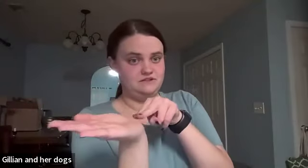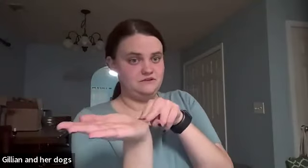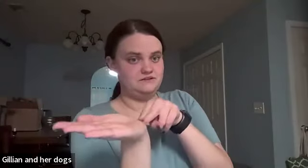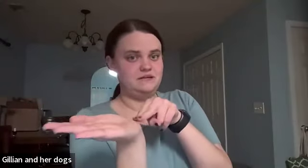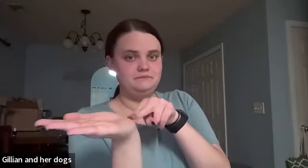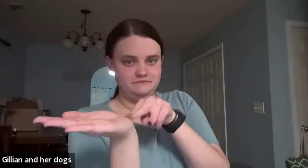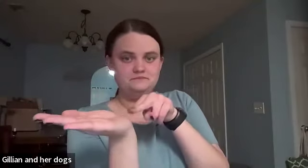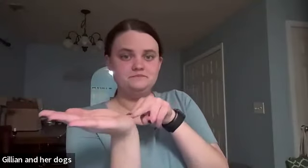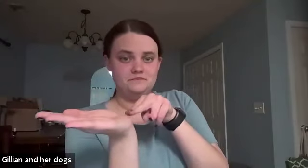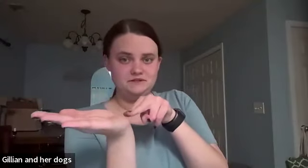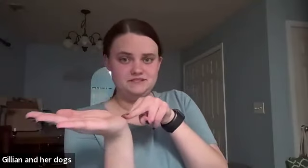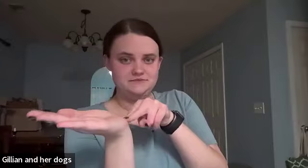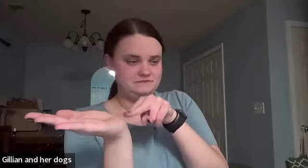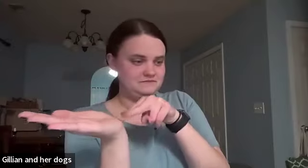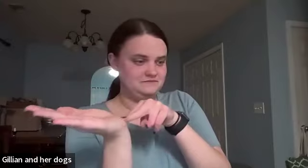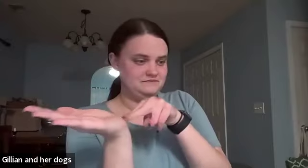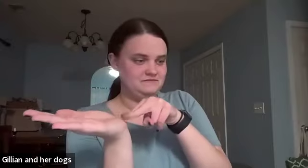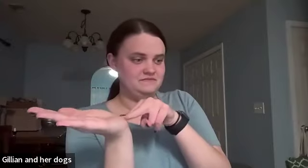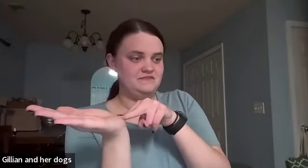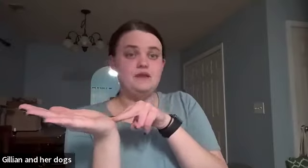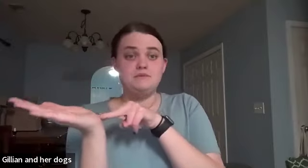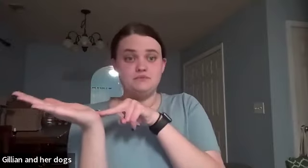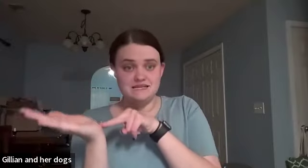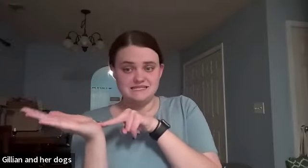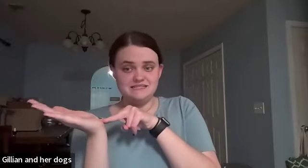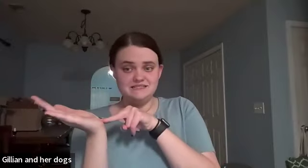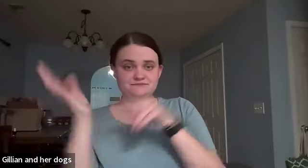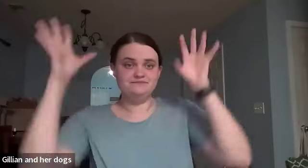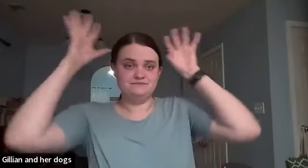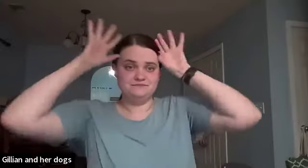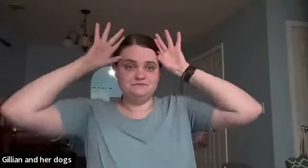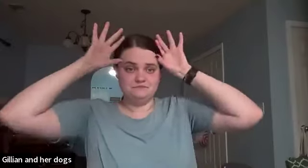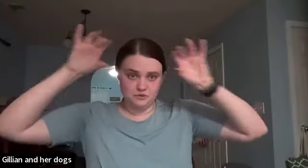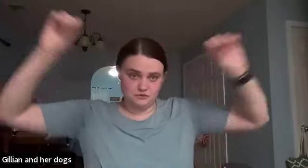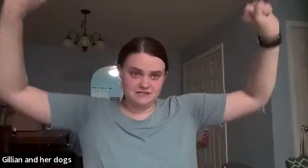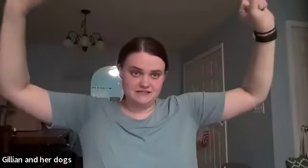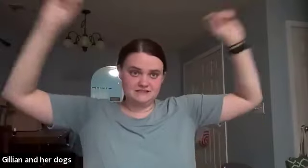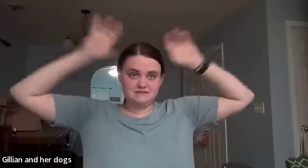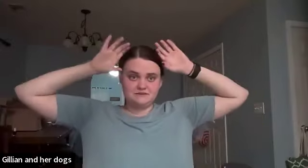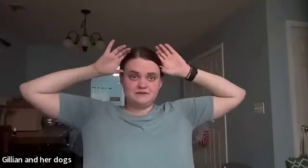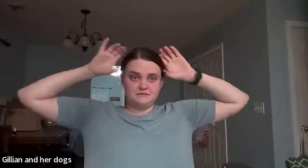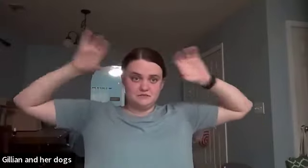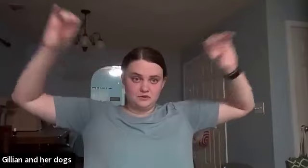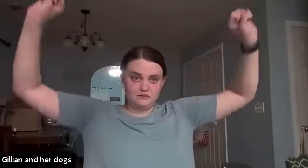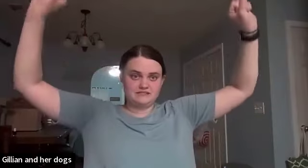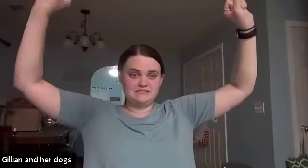the 2 fingers. Yep, nurse. Then we had president, president,